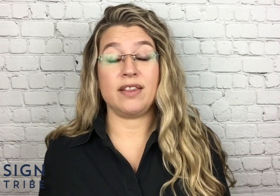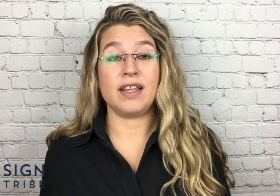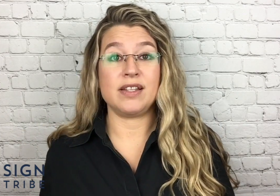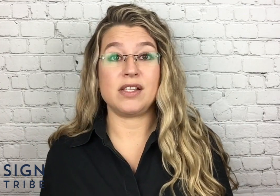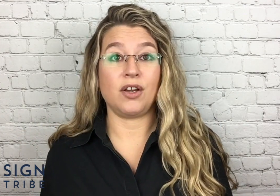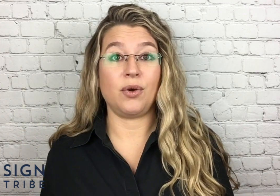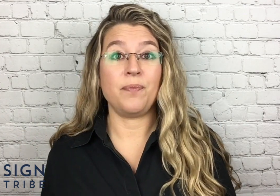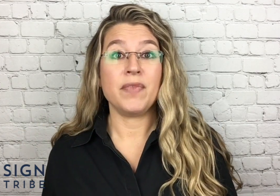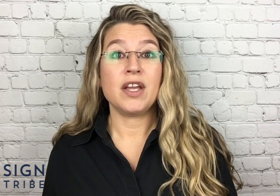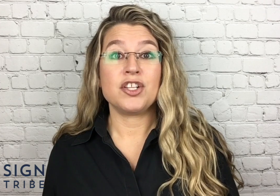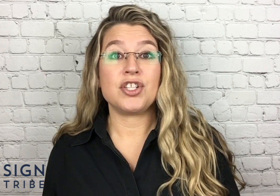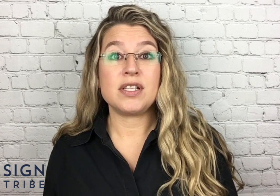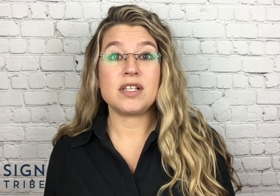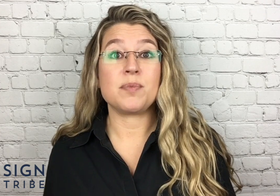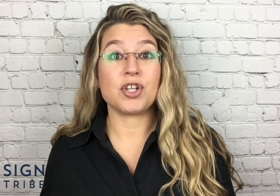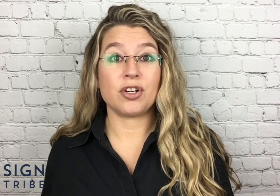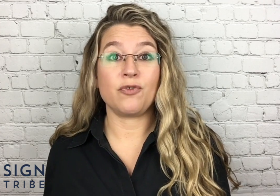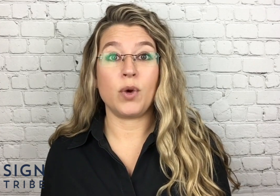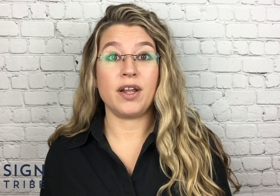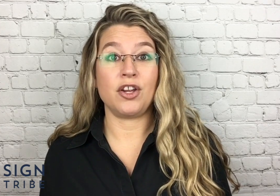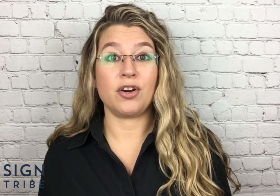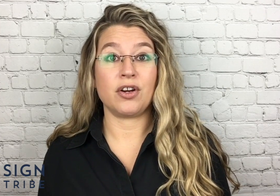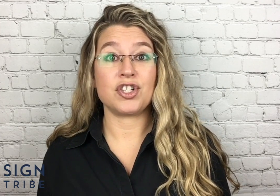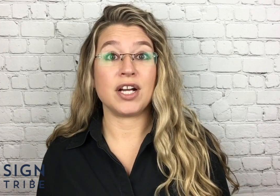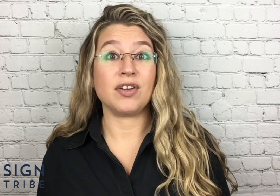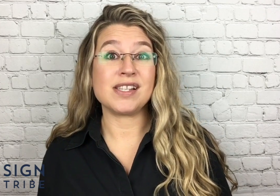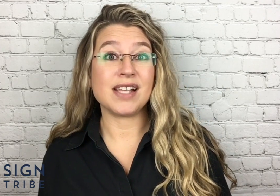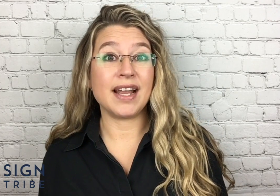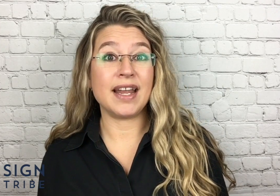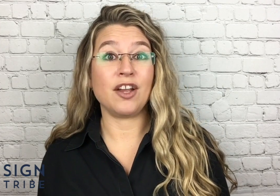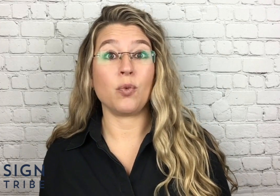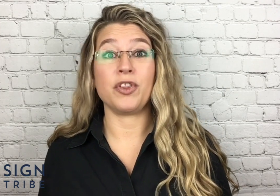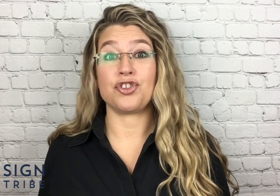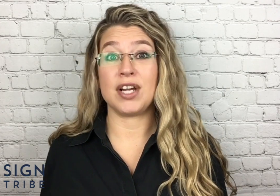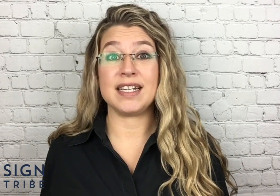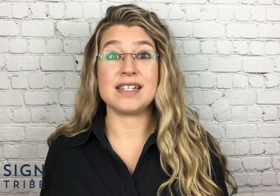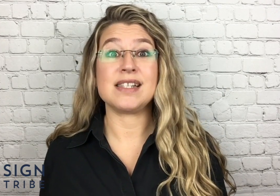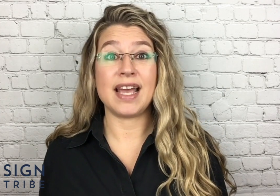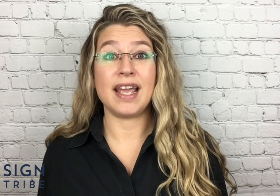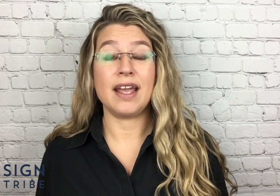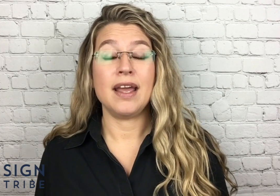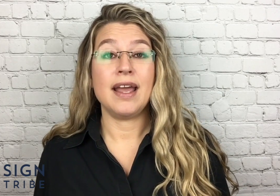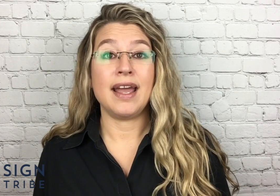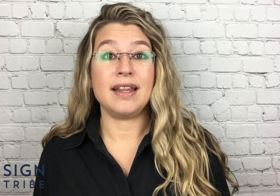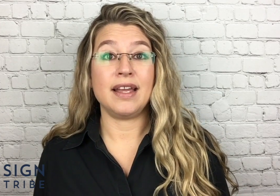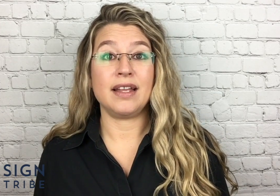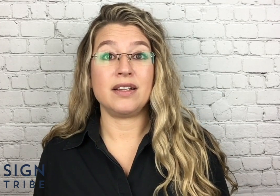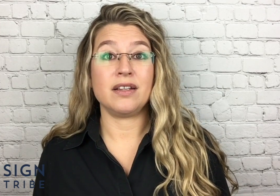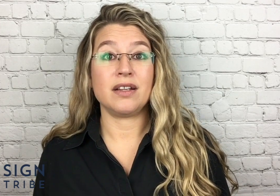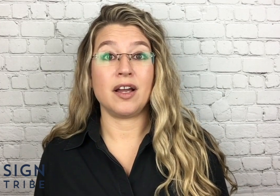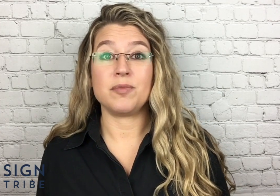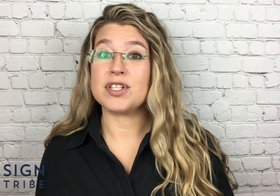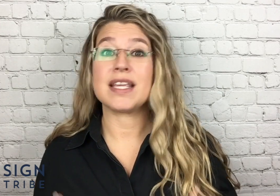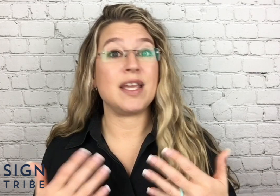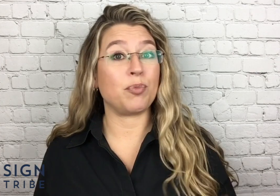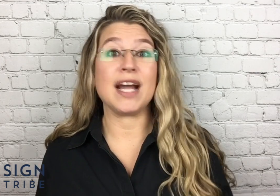And so just observe what your child is signing or what they're trying to say, and then just keep